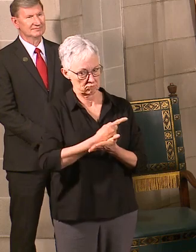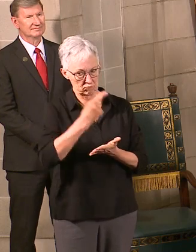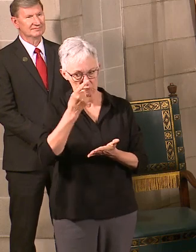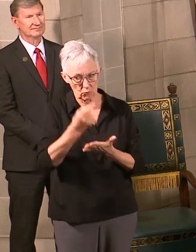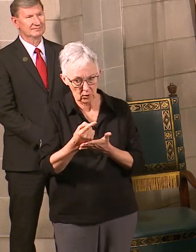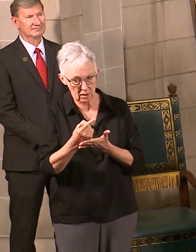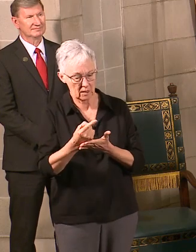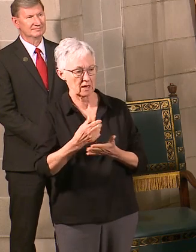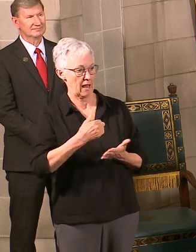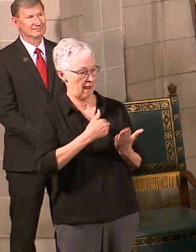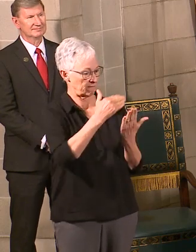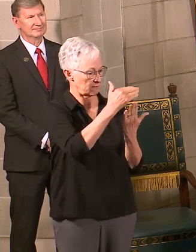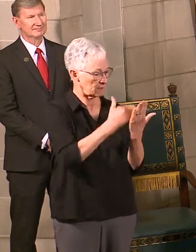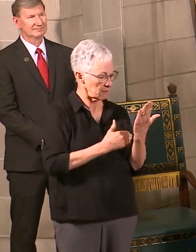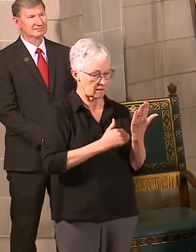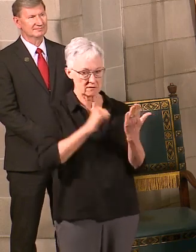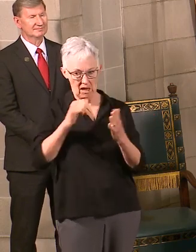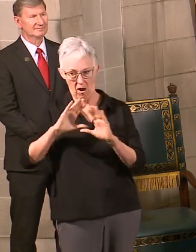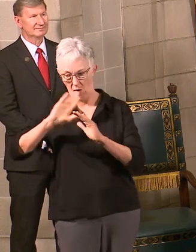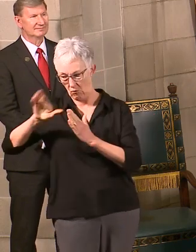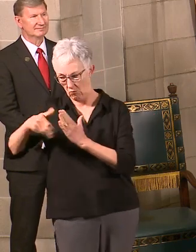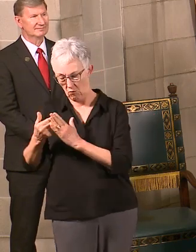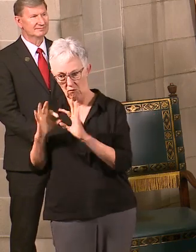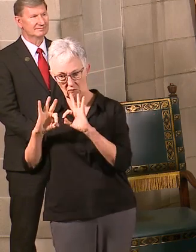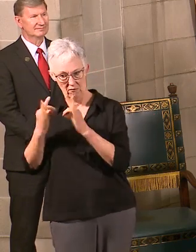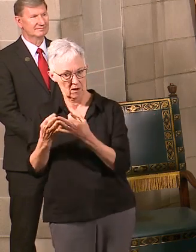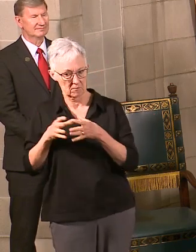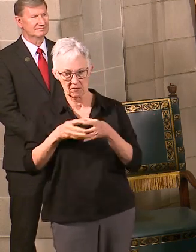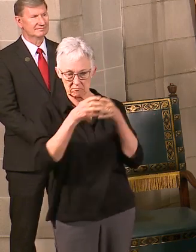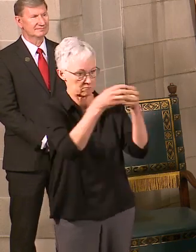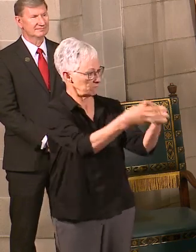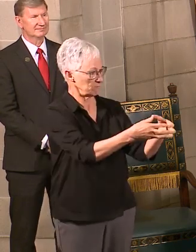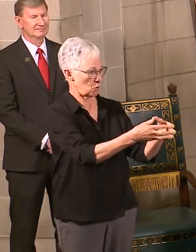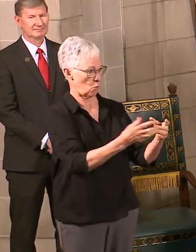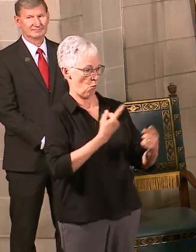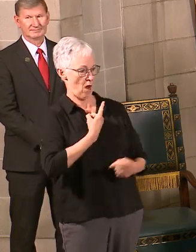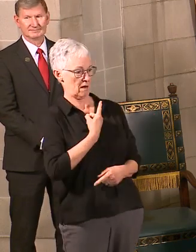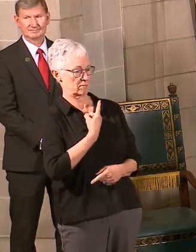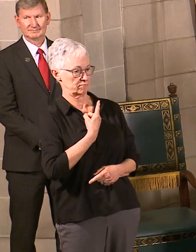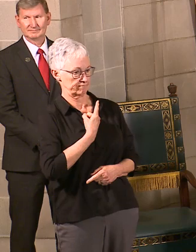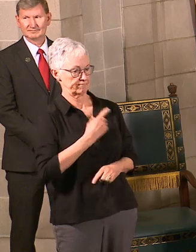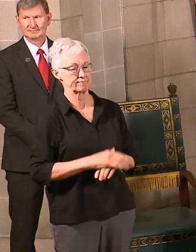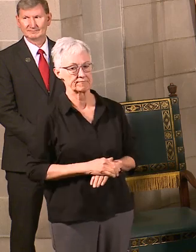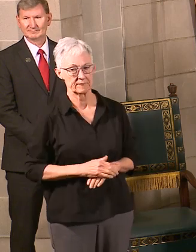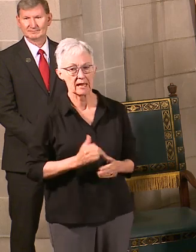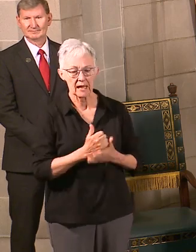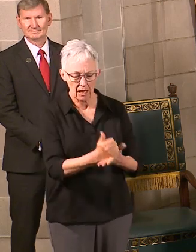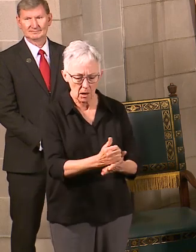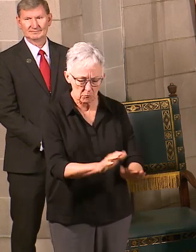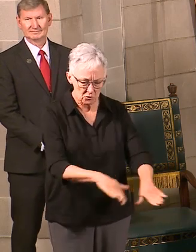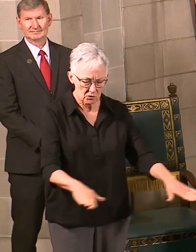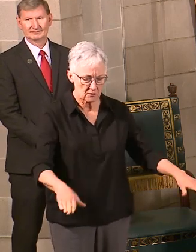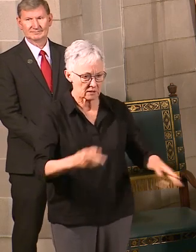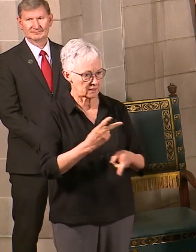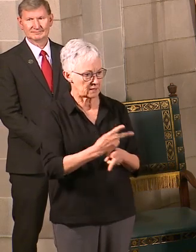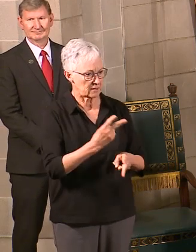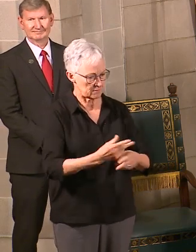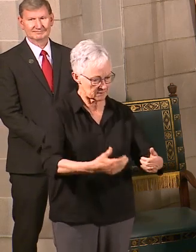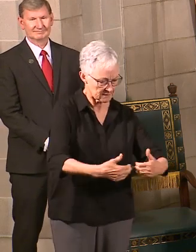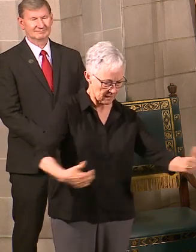you. Fourth, help kids socially distance. Avoid playgrounds and group sports. Have kids play at